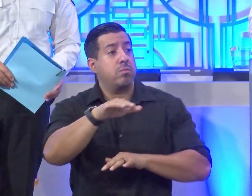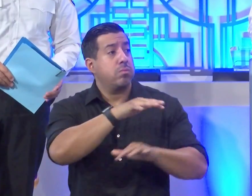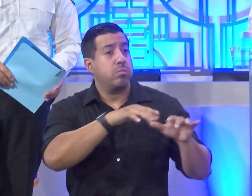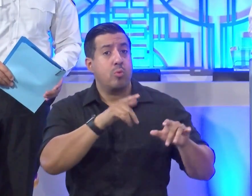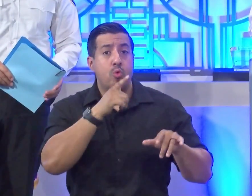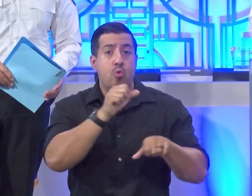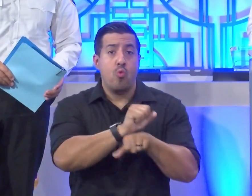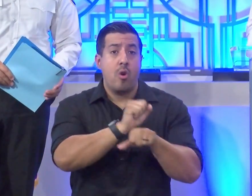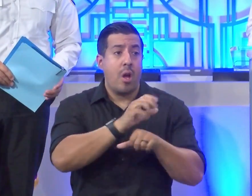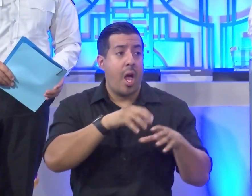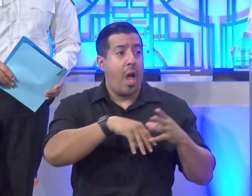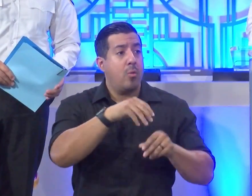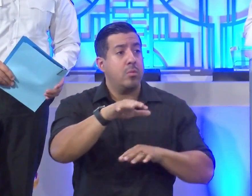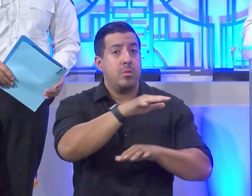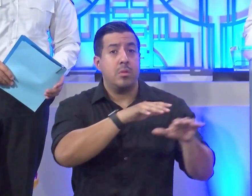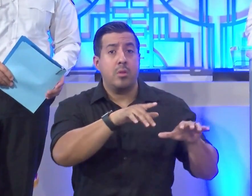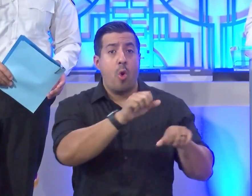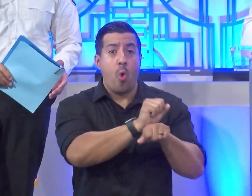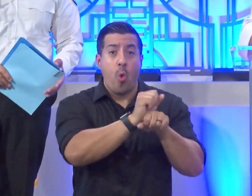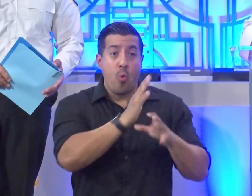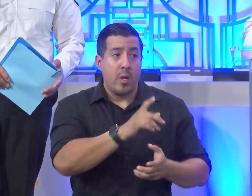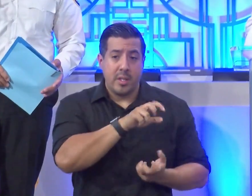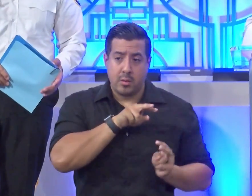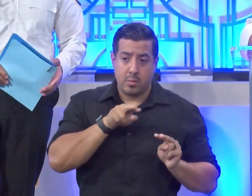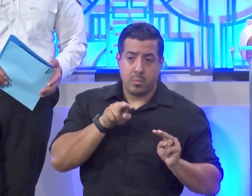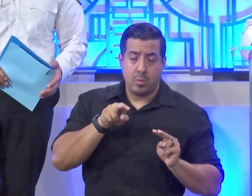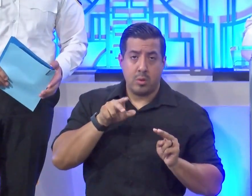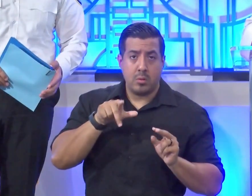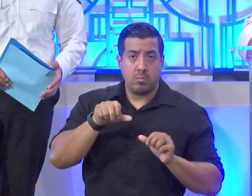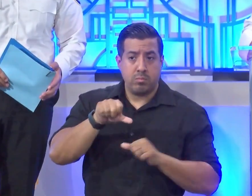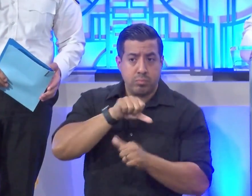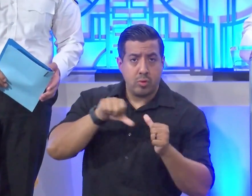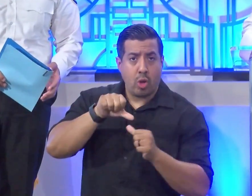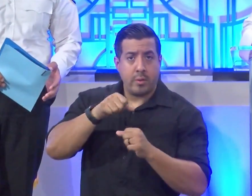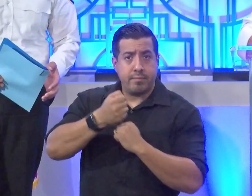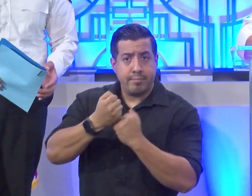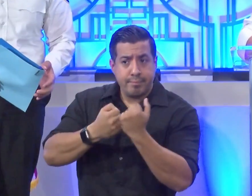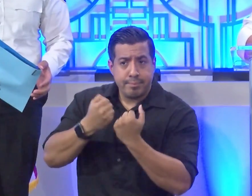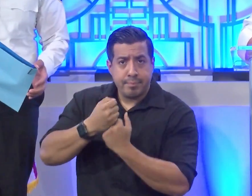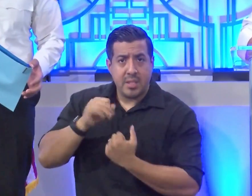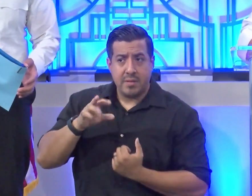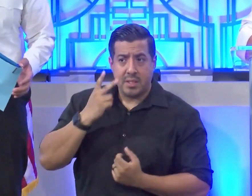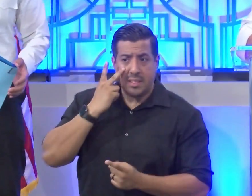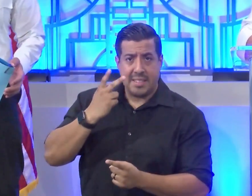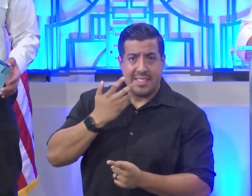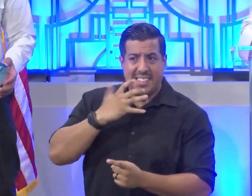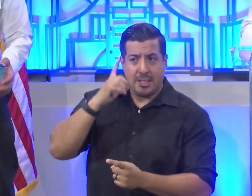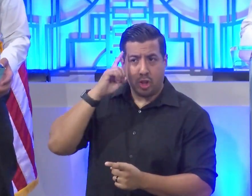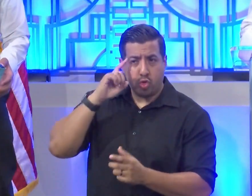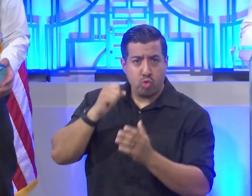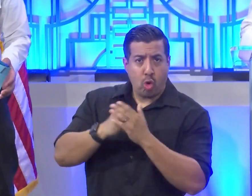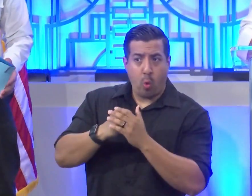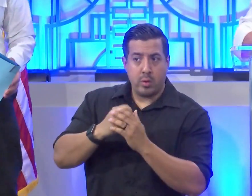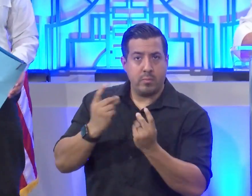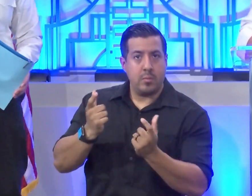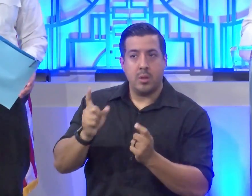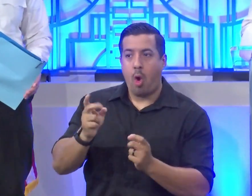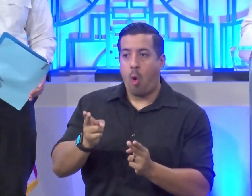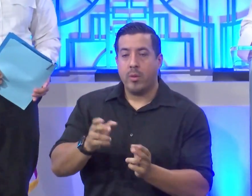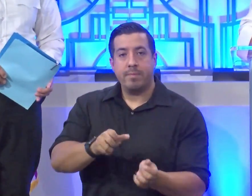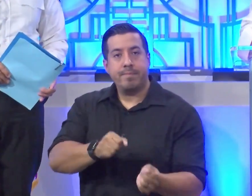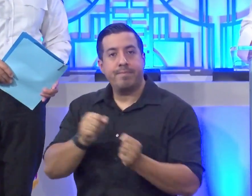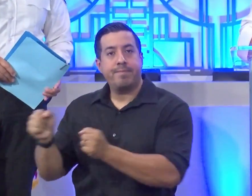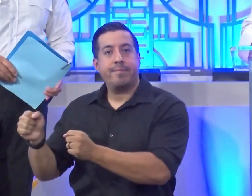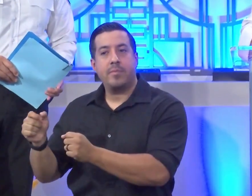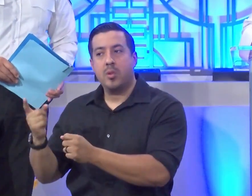working outdoors. Their coworkers need to be watching out for each other so that if heat stroke occurs, they quickly get that person out of the